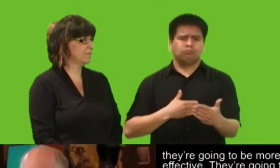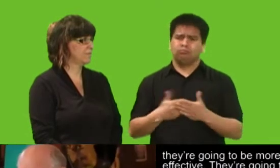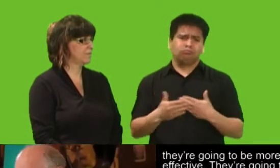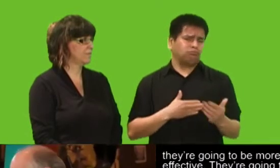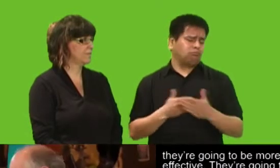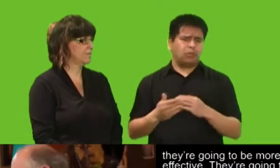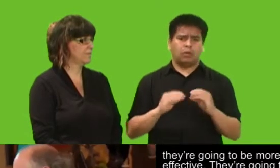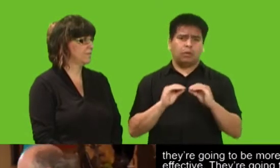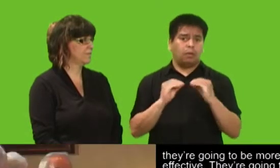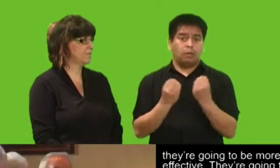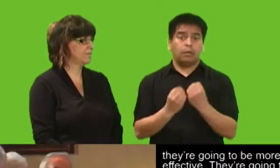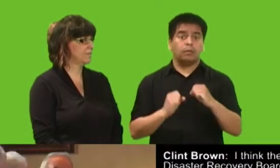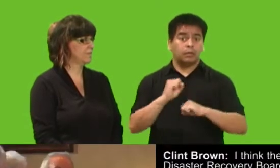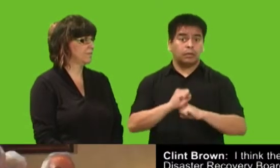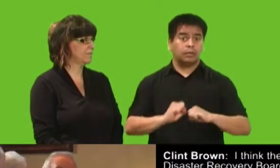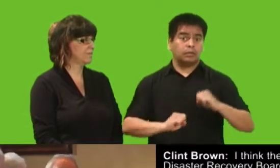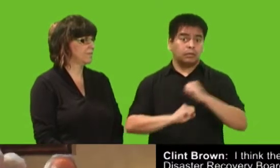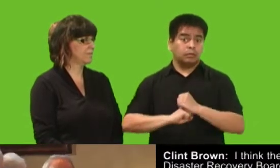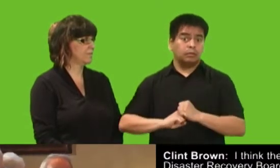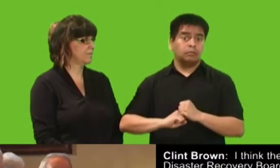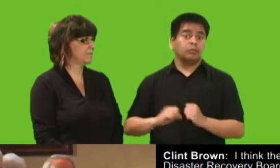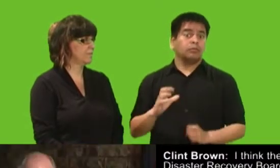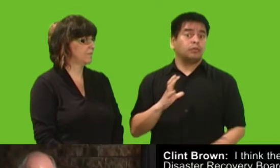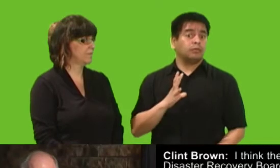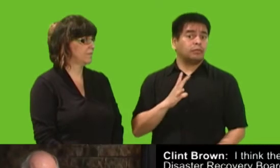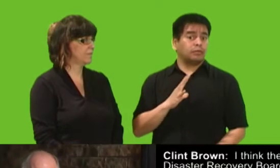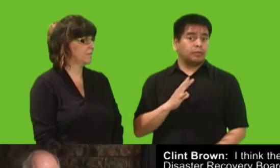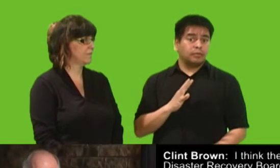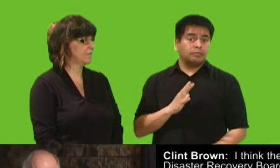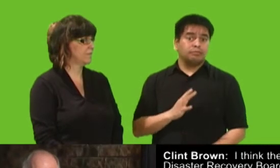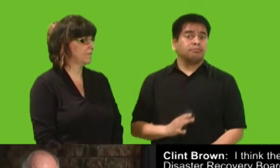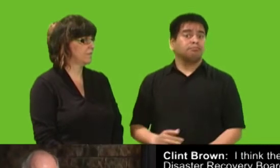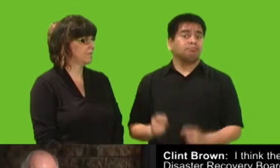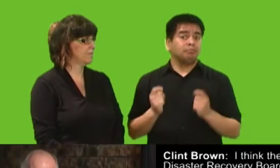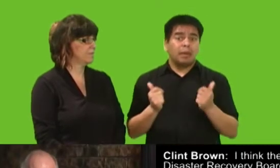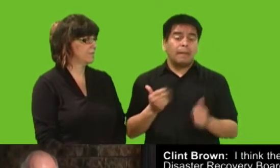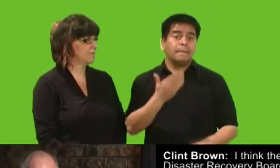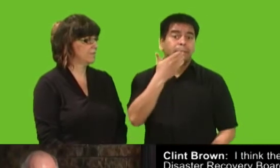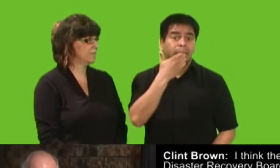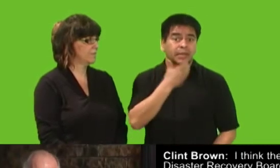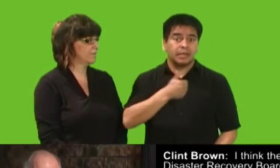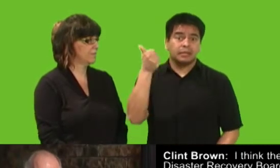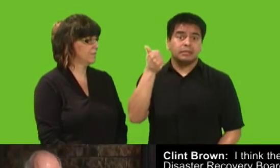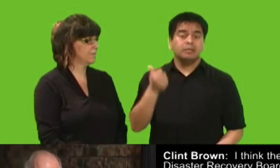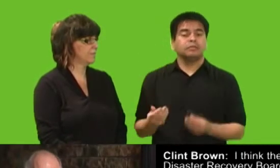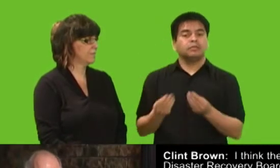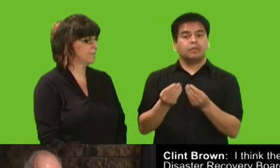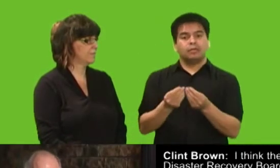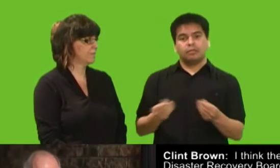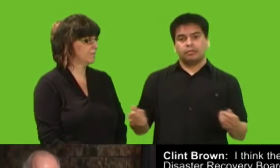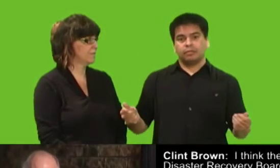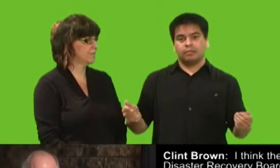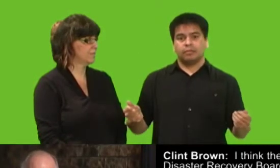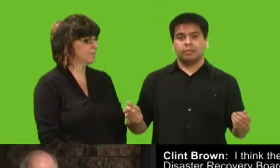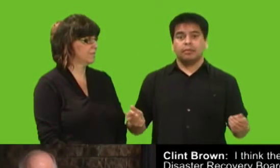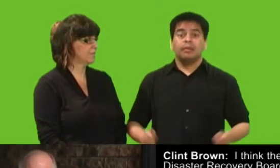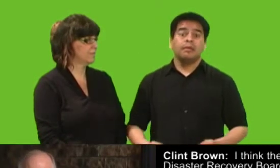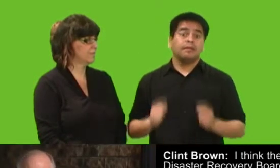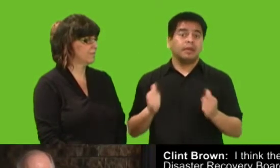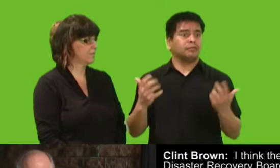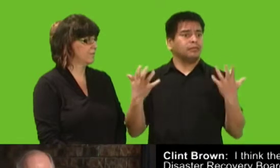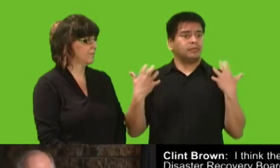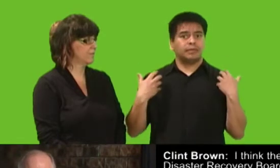and they're going to recover quickly. I think the Disaster Recovery Board has been very effective for this community, and not necessary that every community